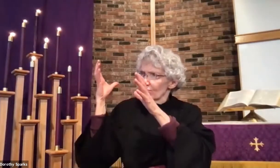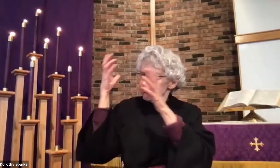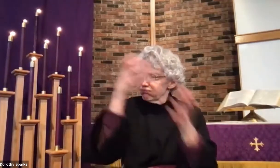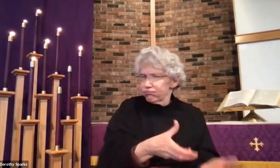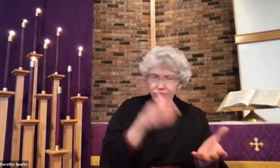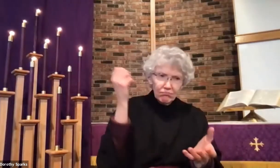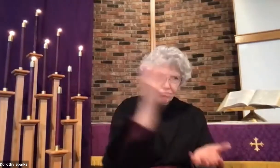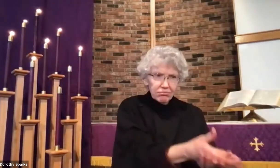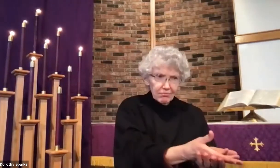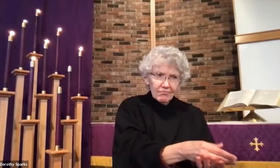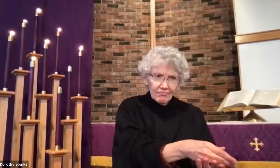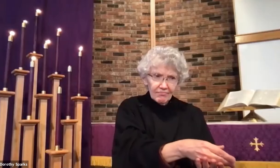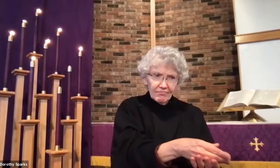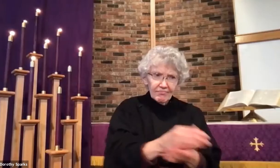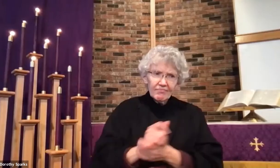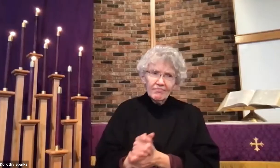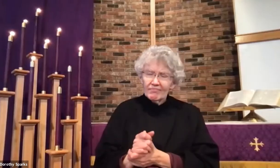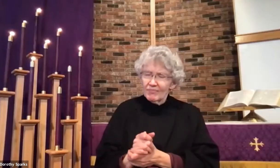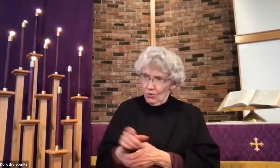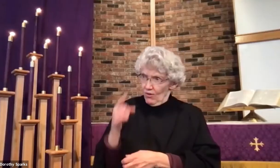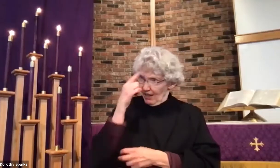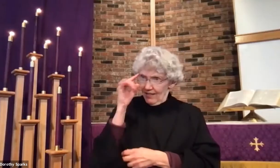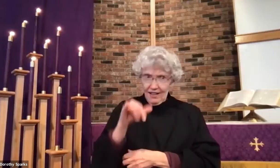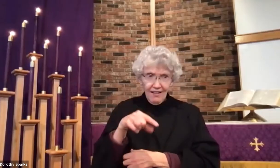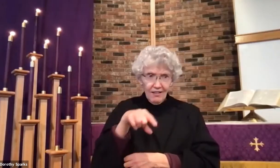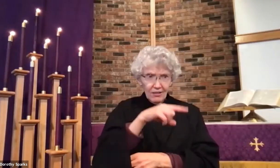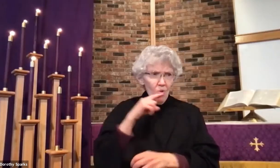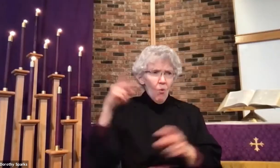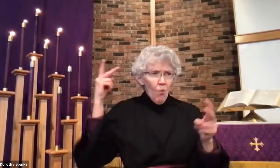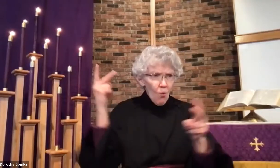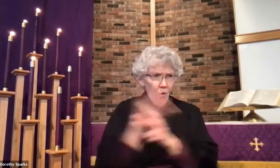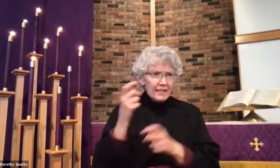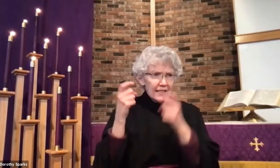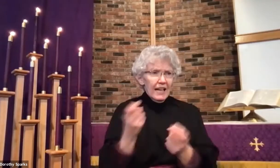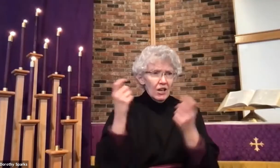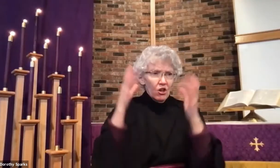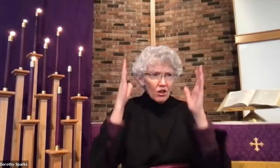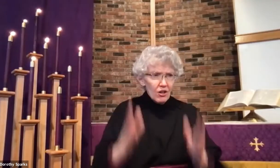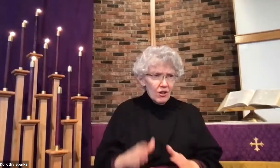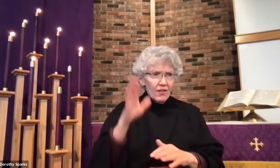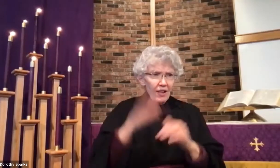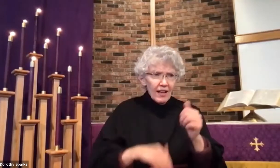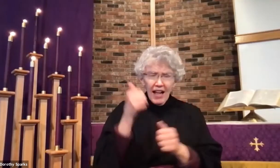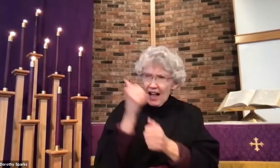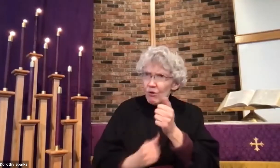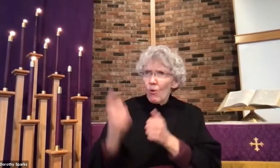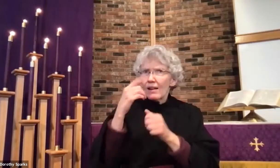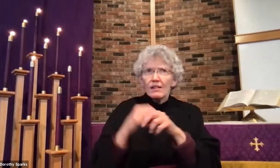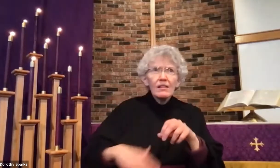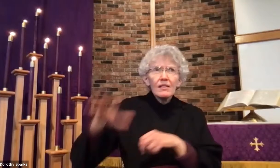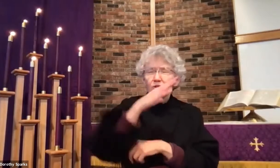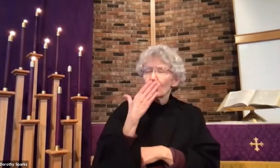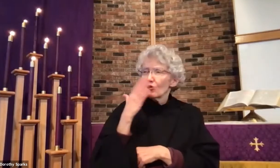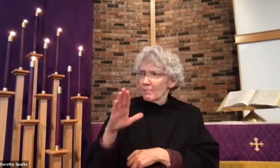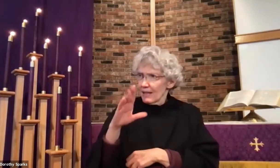And what about those 18 people who died when the Tower of Siloam fell on them? Do you think they were more